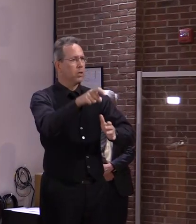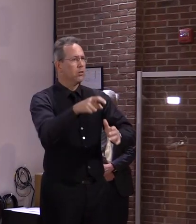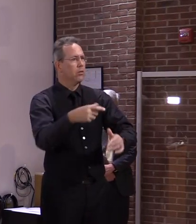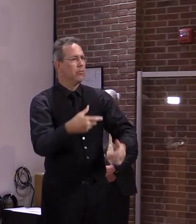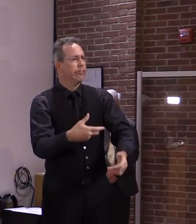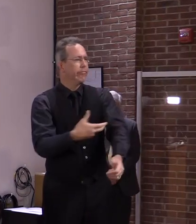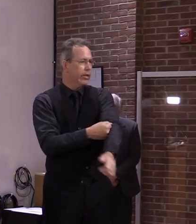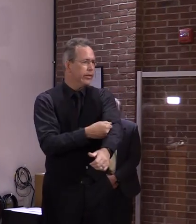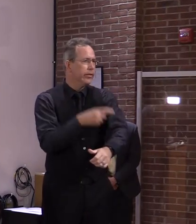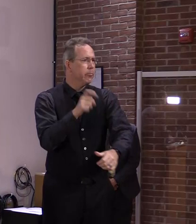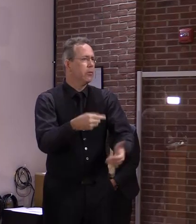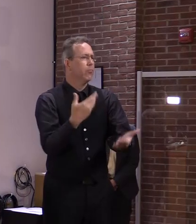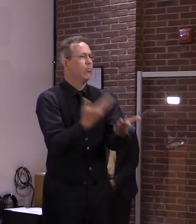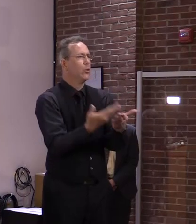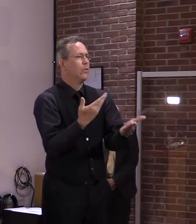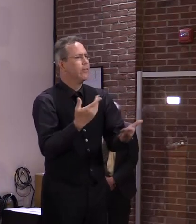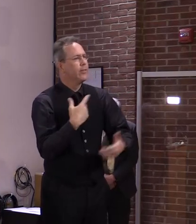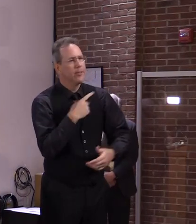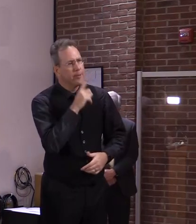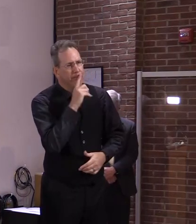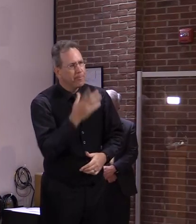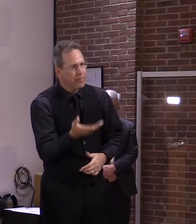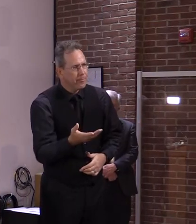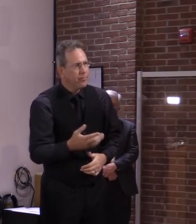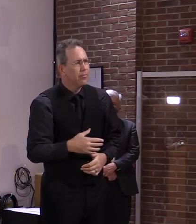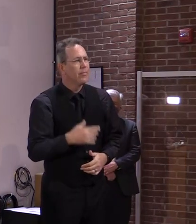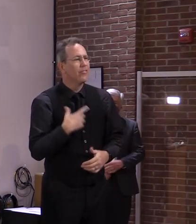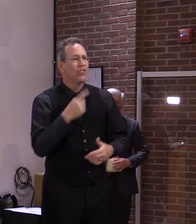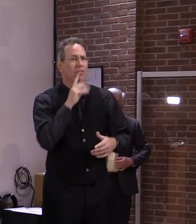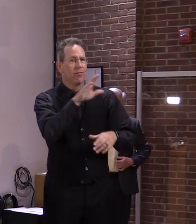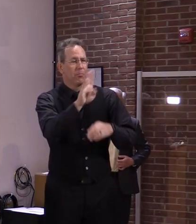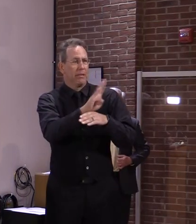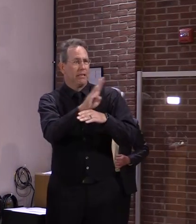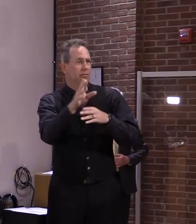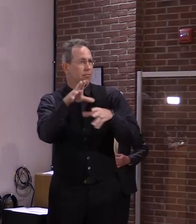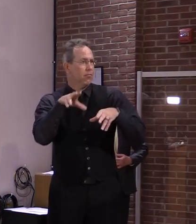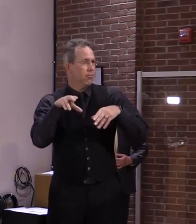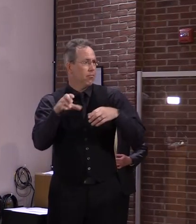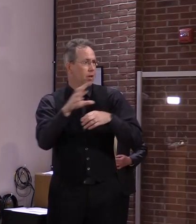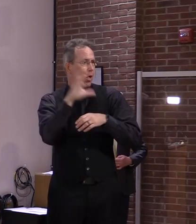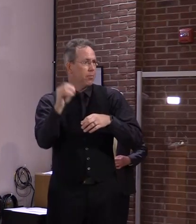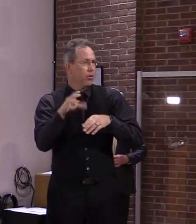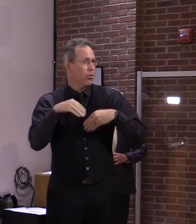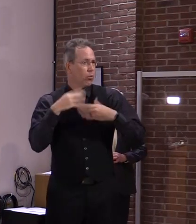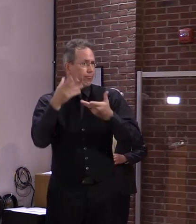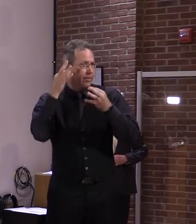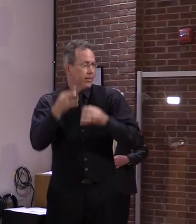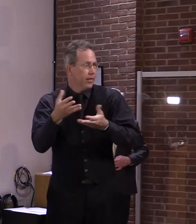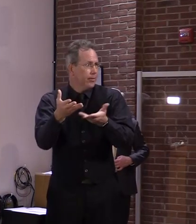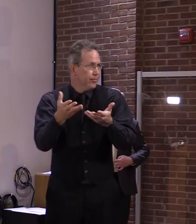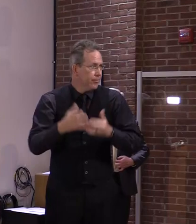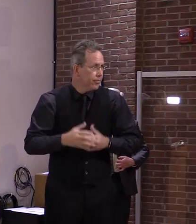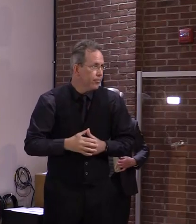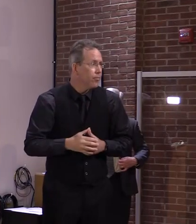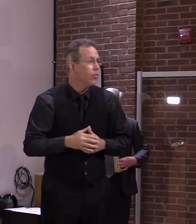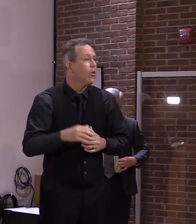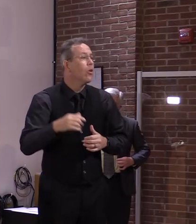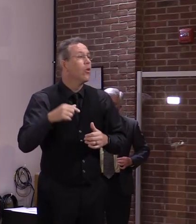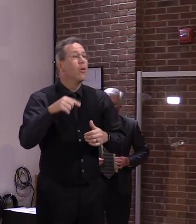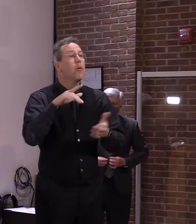we speak, and we're aware that Middlebury College has created